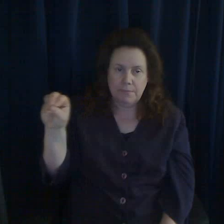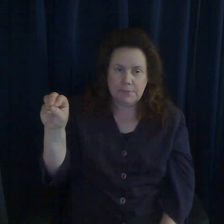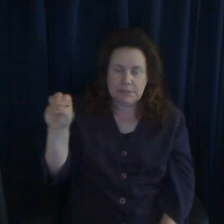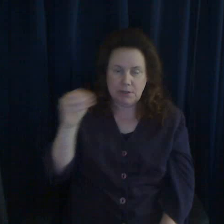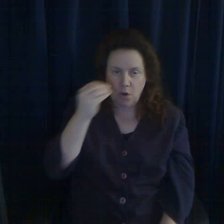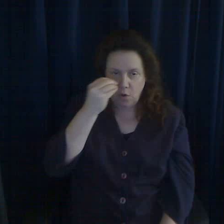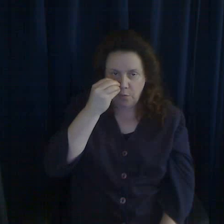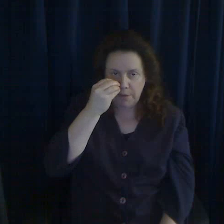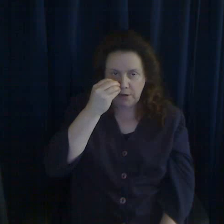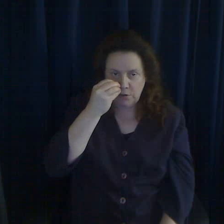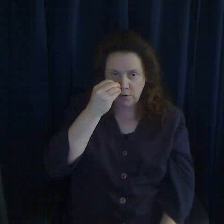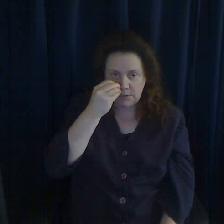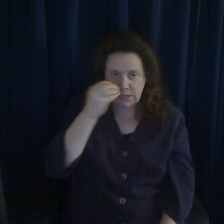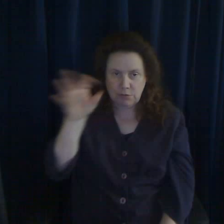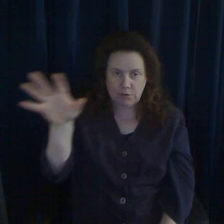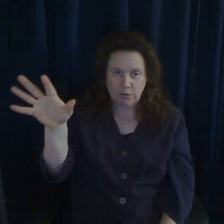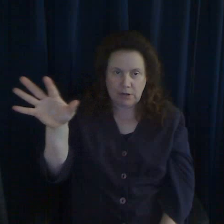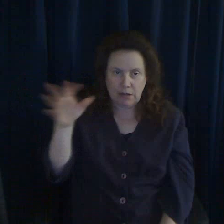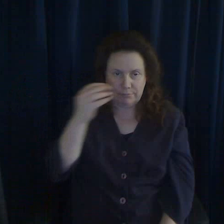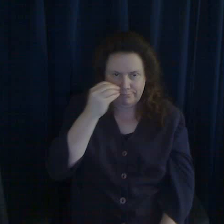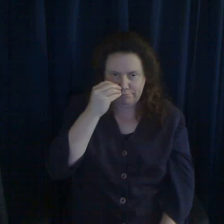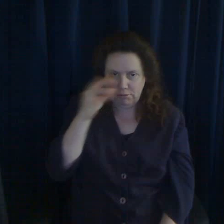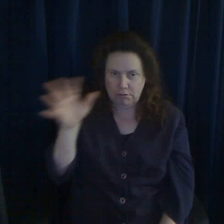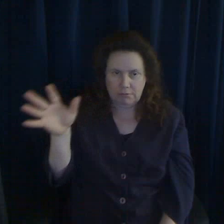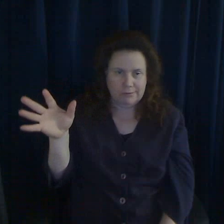It's an O by your nose and you throw it out.